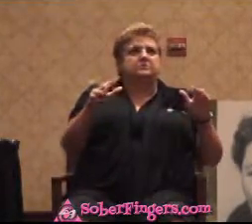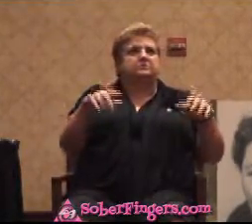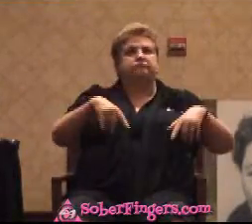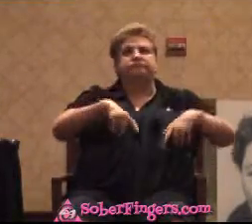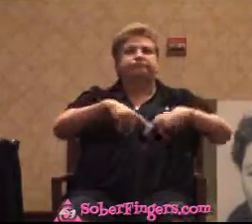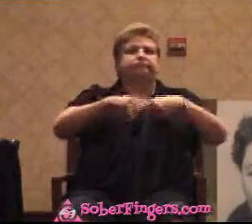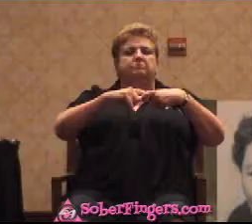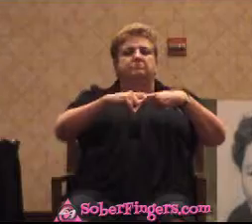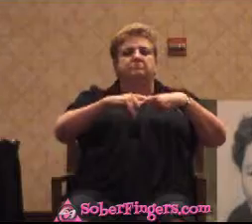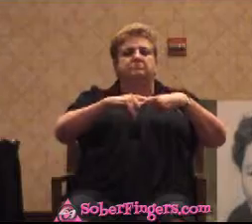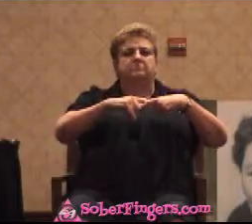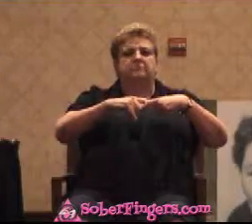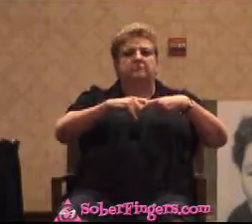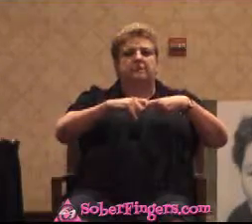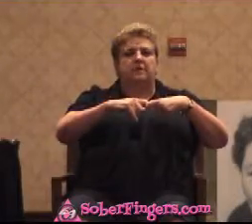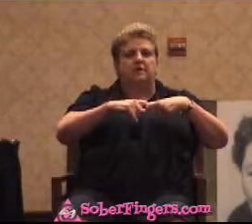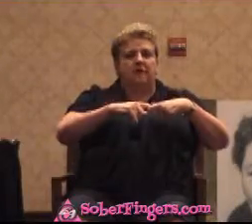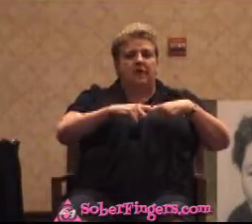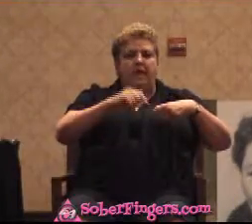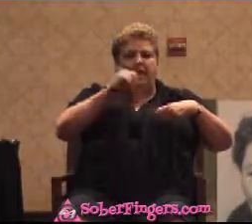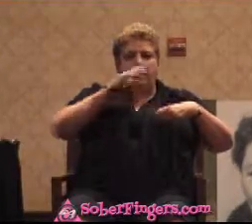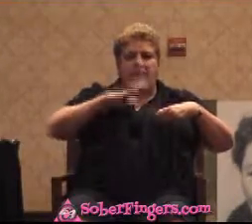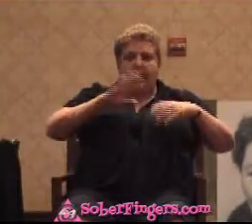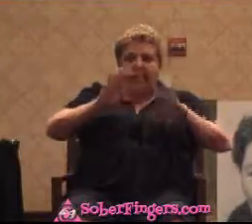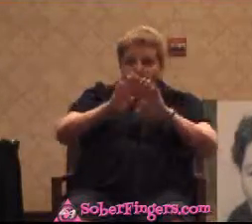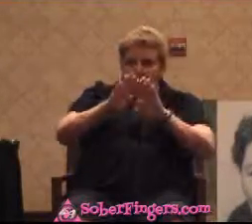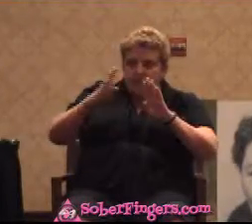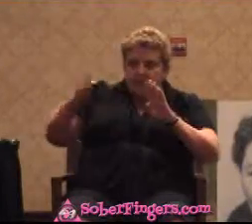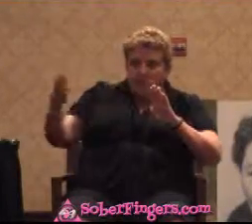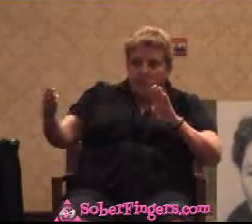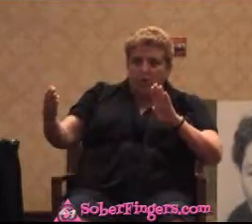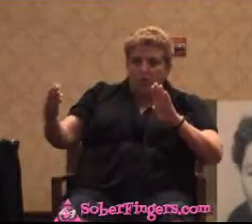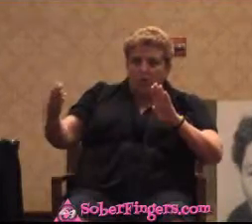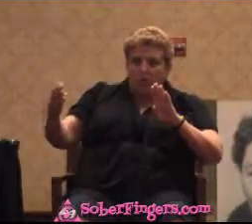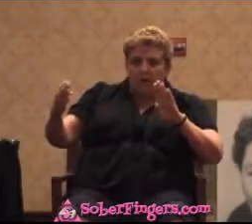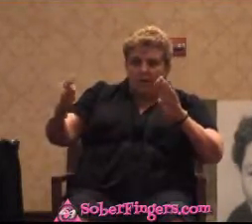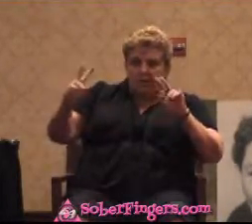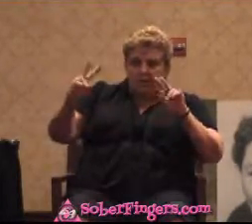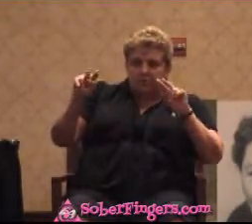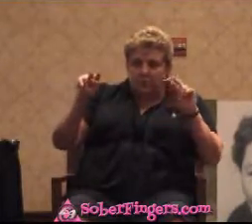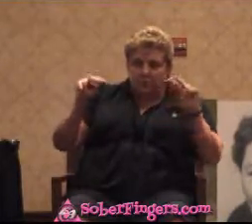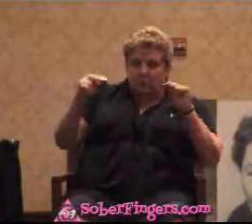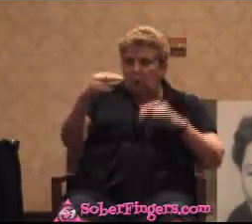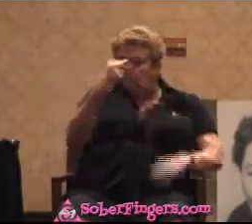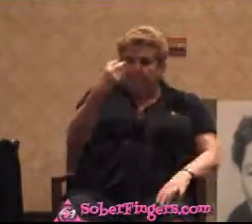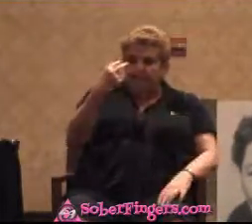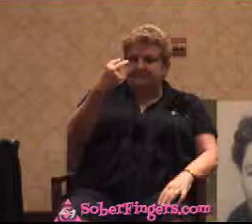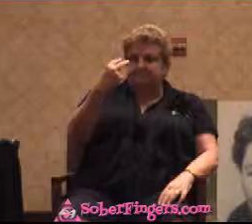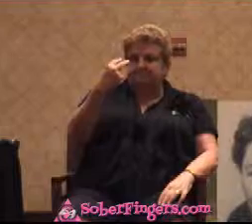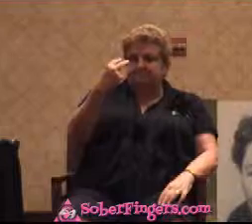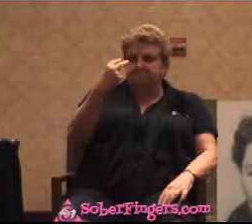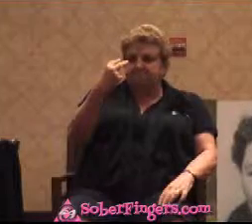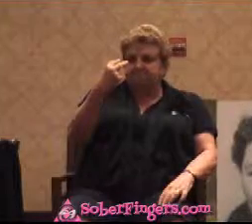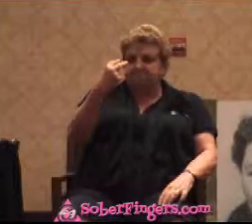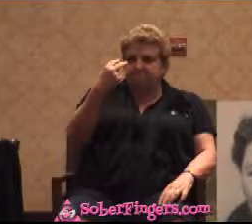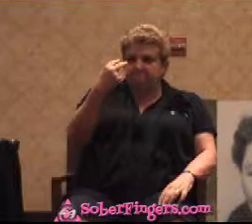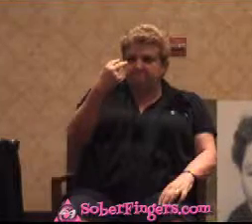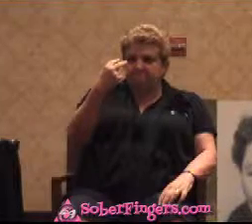She opened up that door for me, and she looked me dead in my face, and she